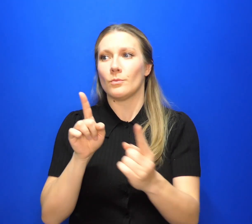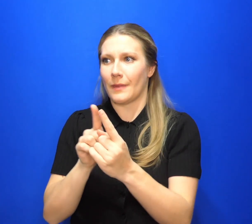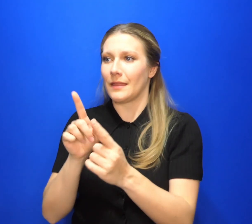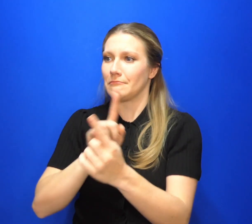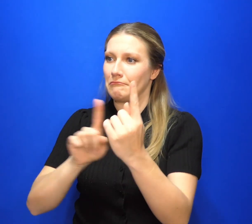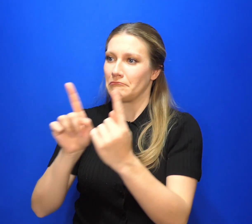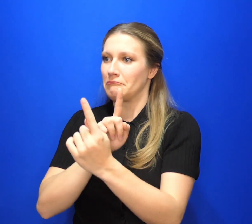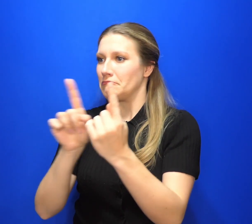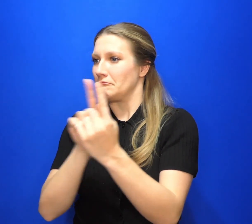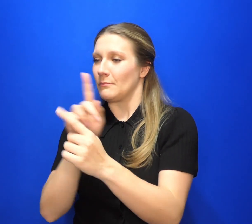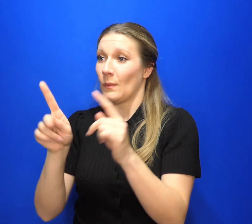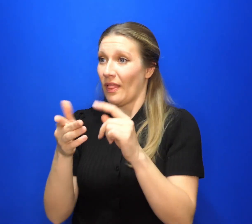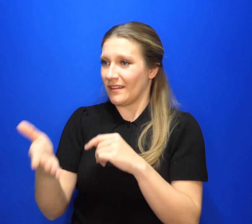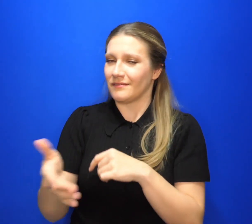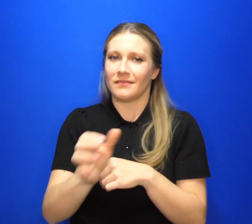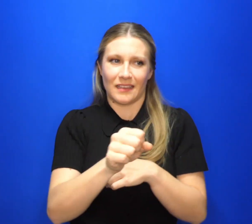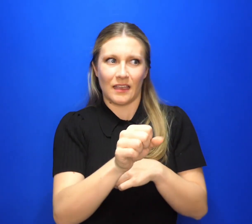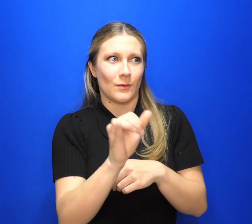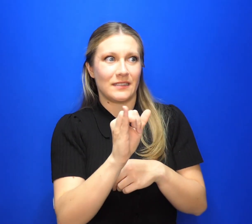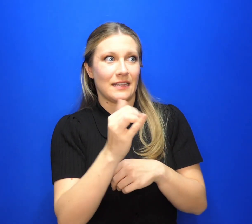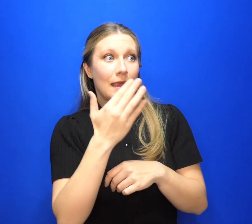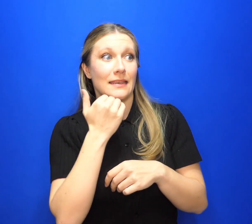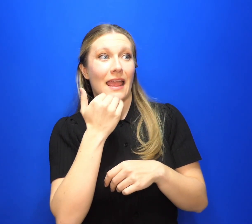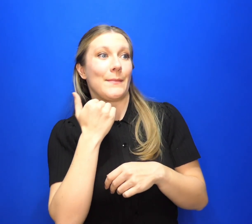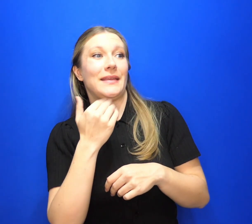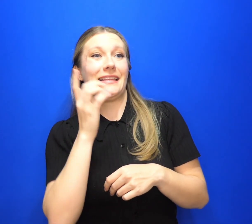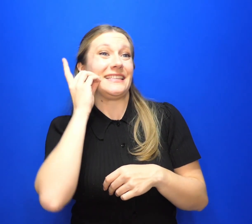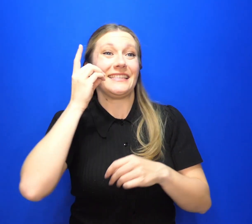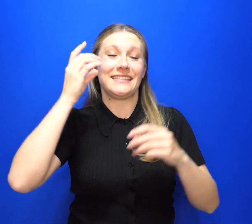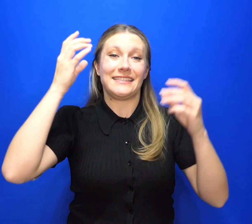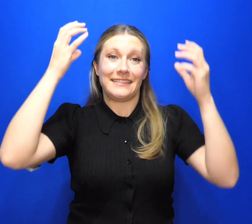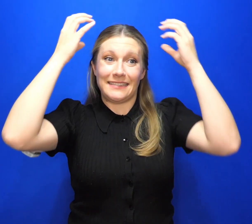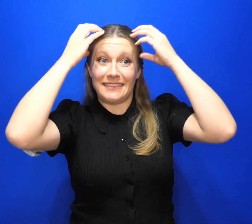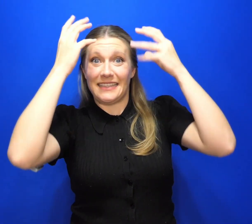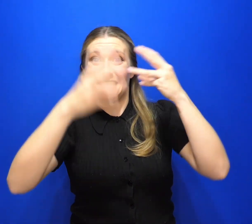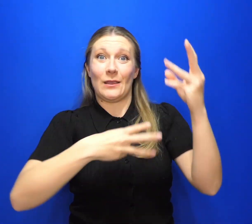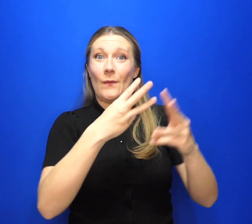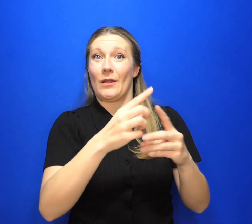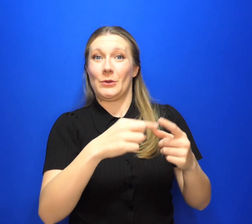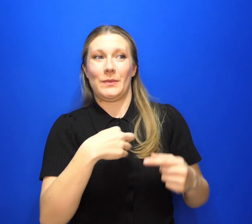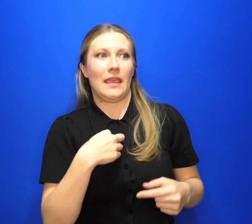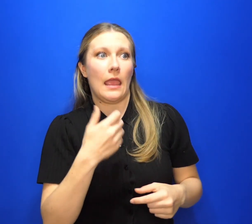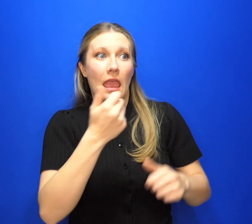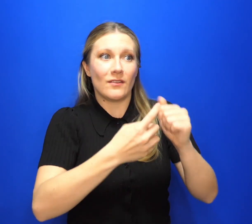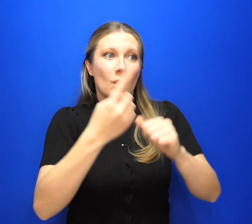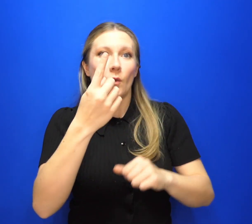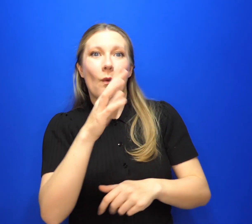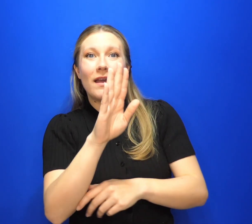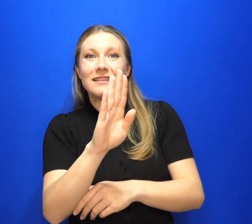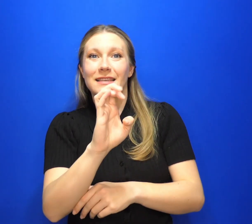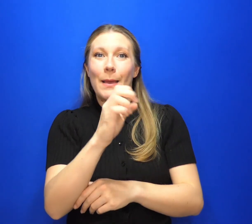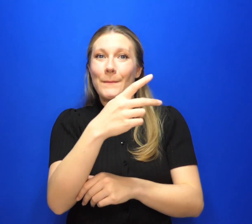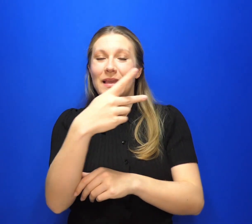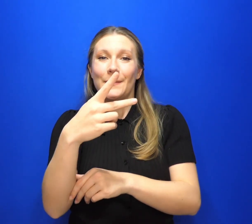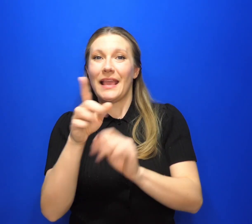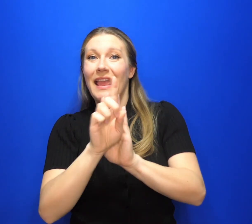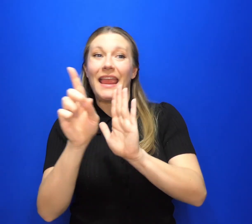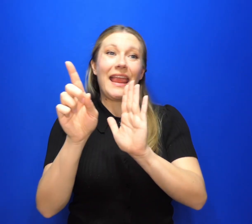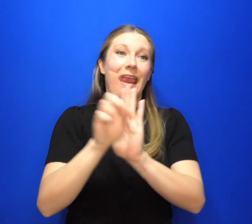Disney World to me. Everybody was beeping and buzzing and complaining about blood sugars and how are you going to adjust before the